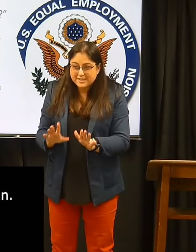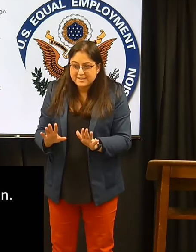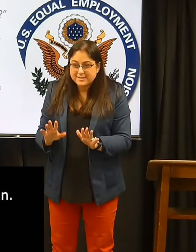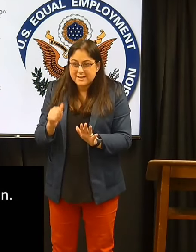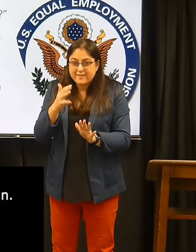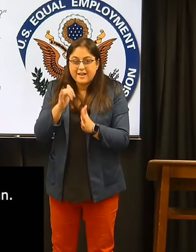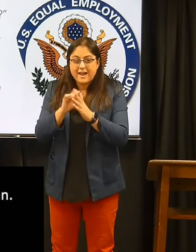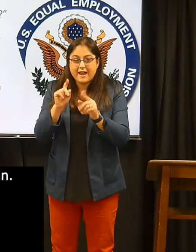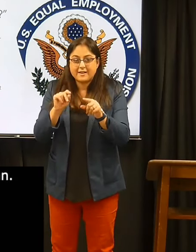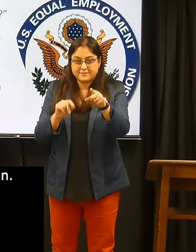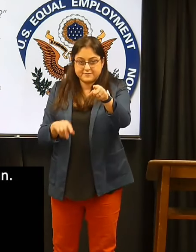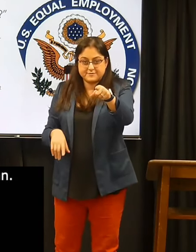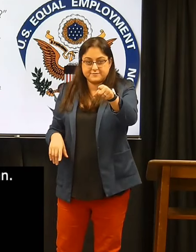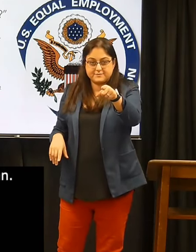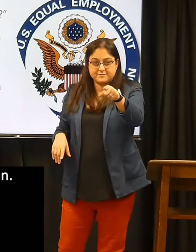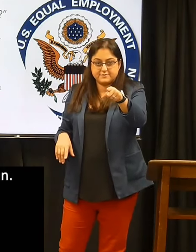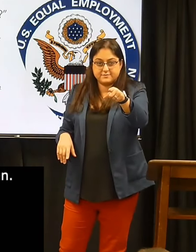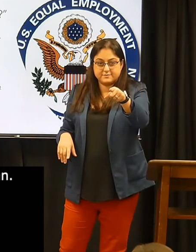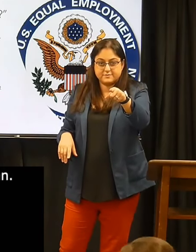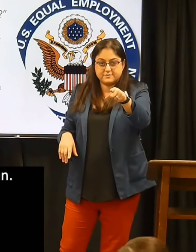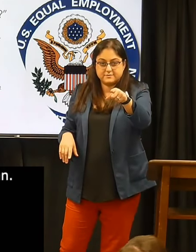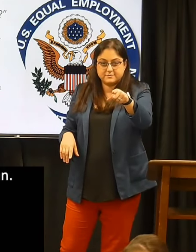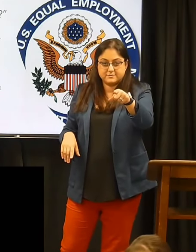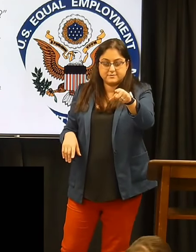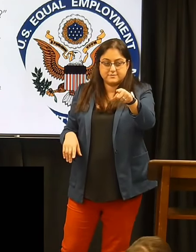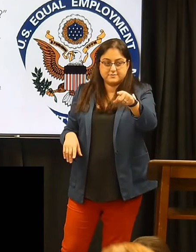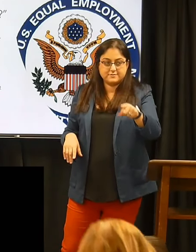are under that. Does that answer your question?